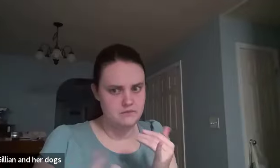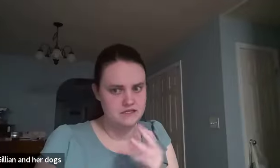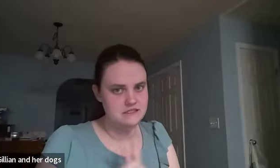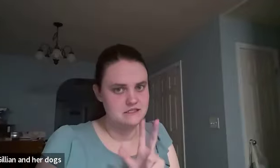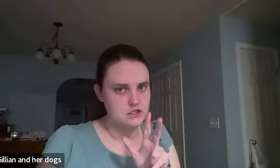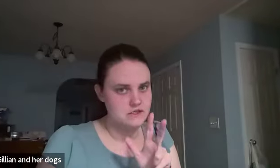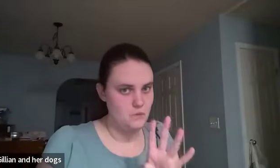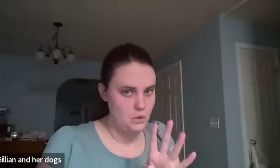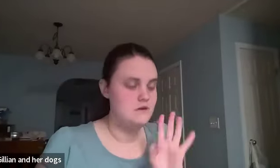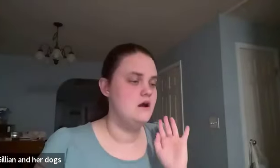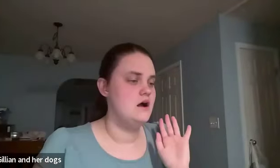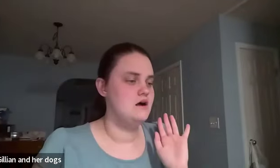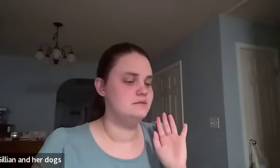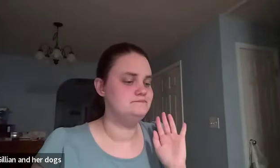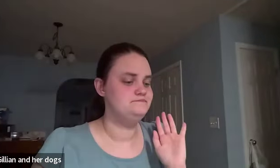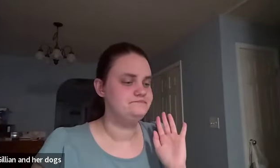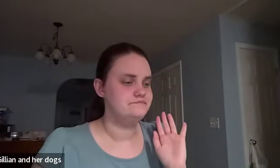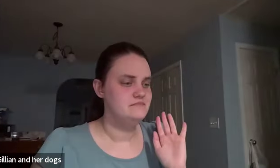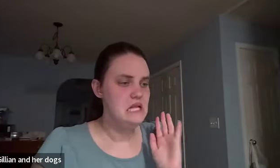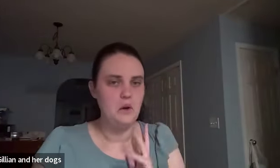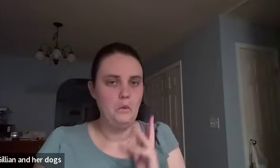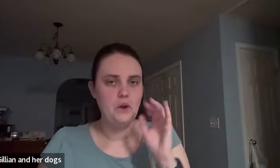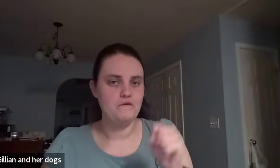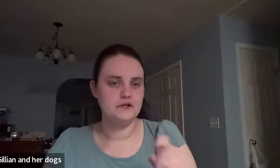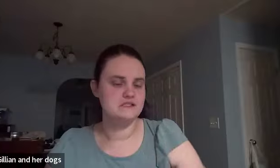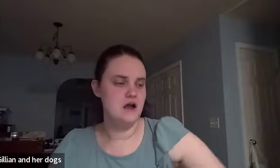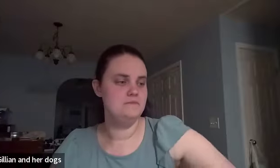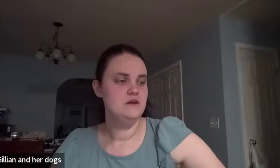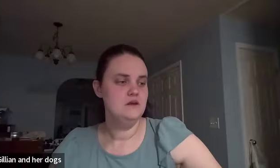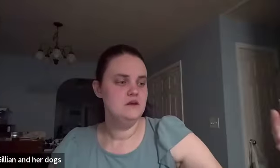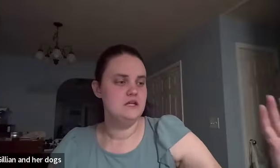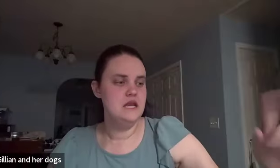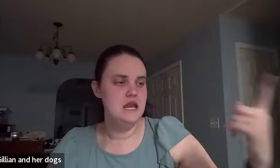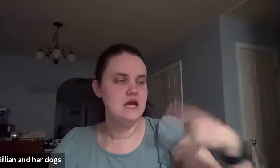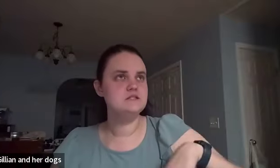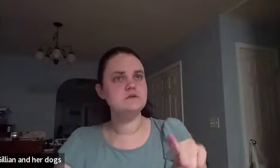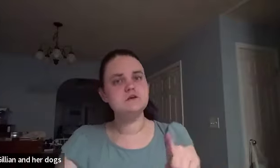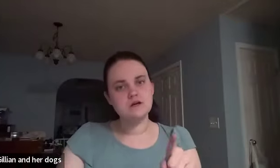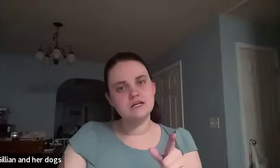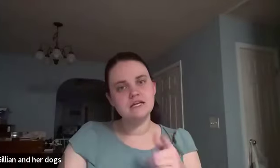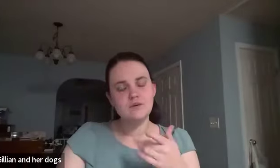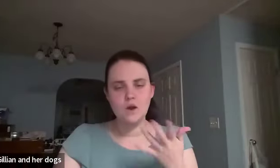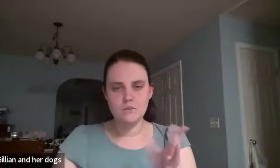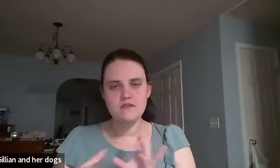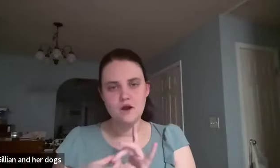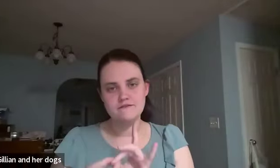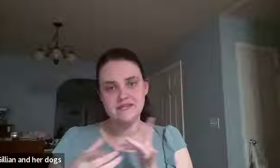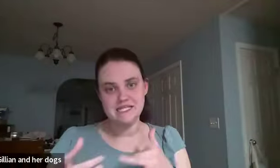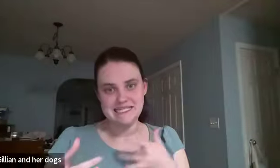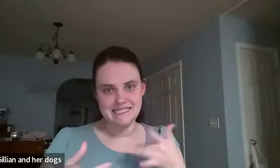because it's 6:34. I don't want to go over y'all's time. Next week, we're gonna get one with our